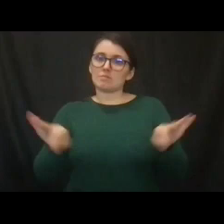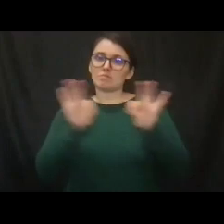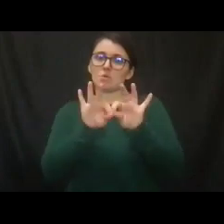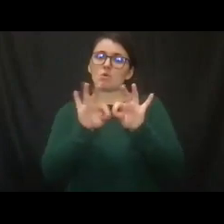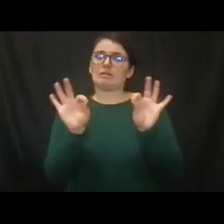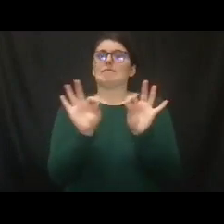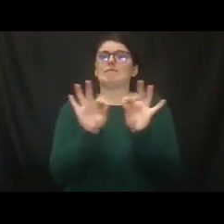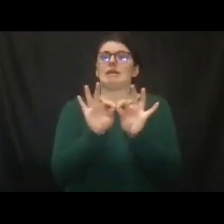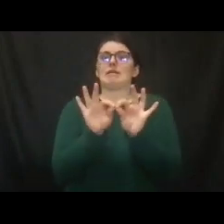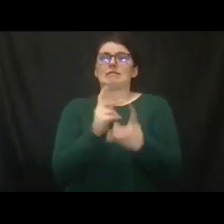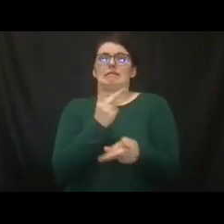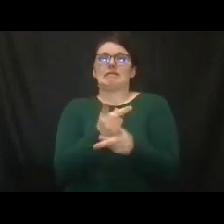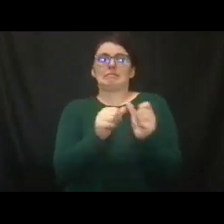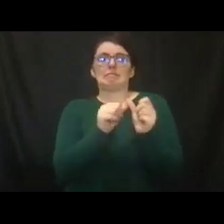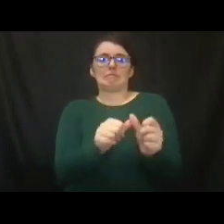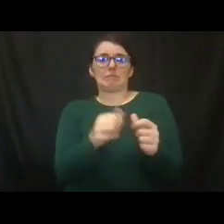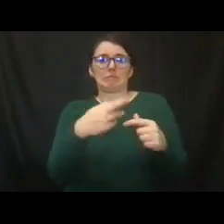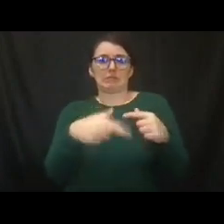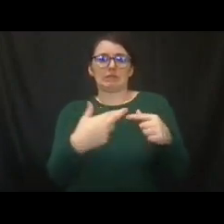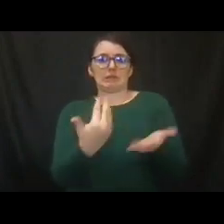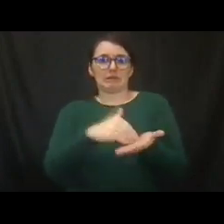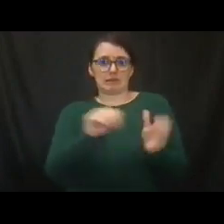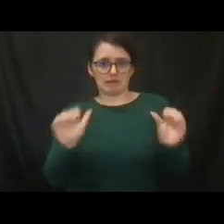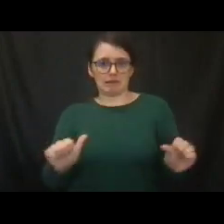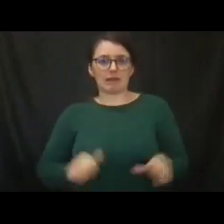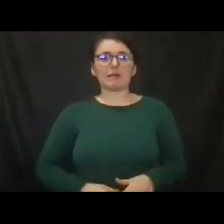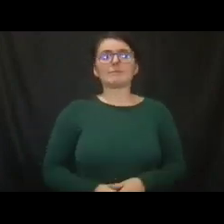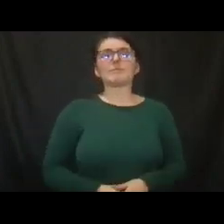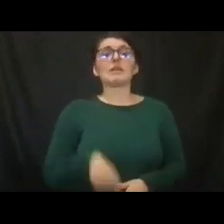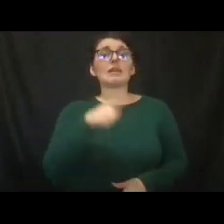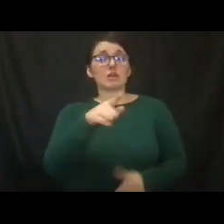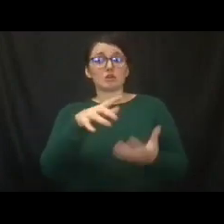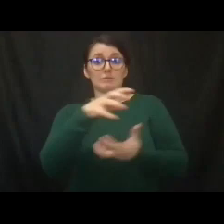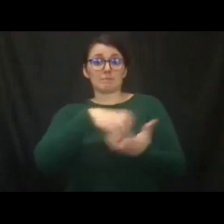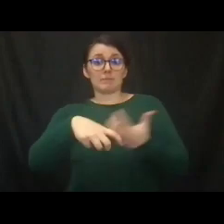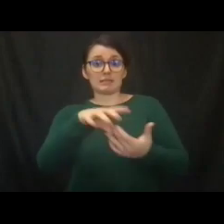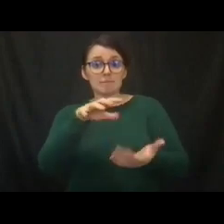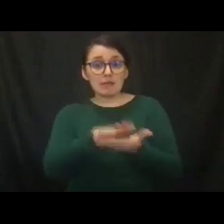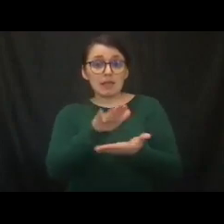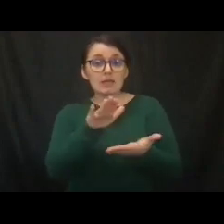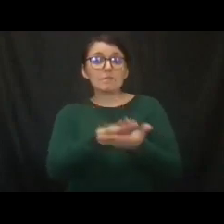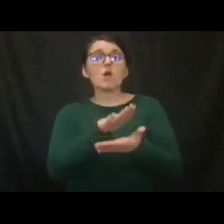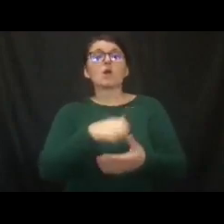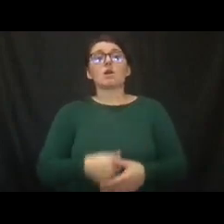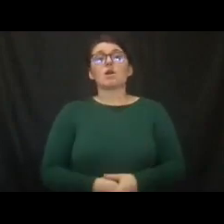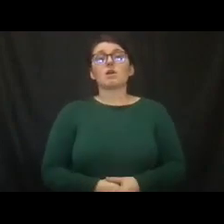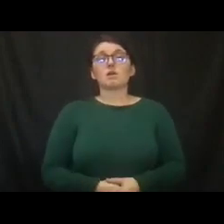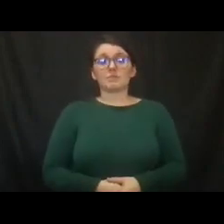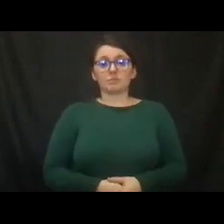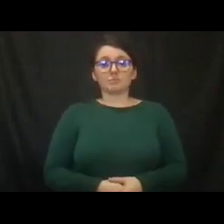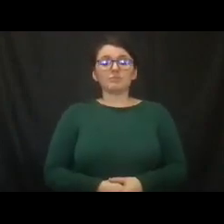on, that color will actually contaminate the clear plastic, so that even the little ring around the, Yes. from the lid has to come